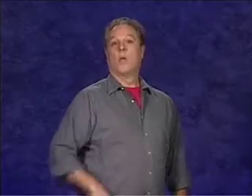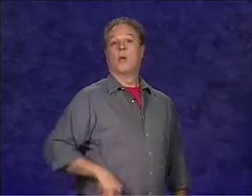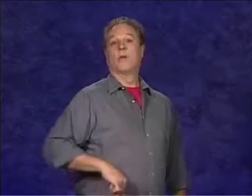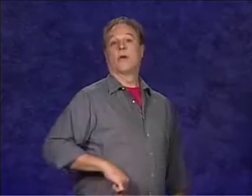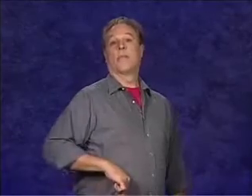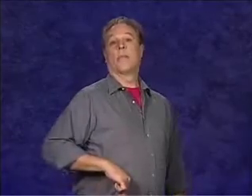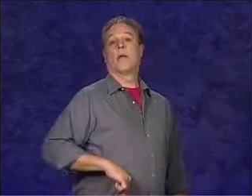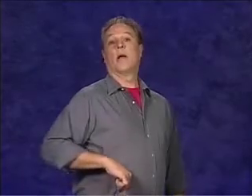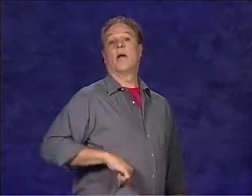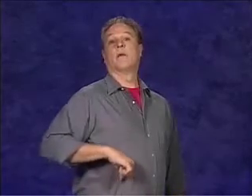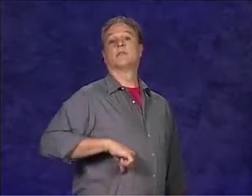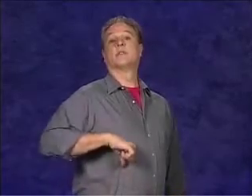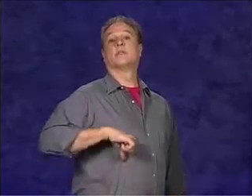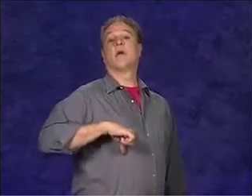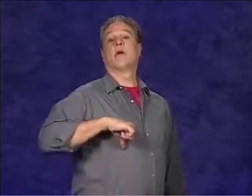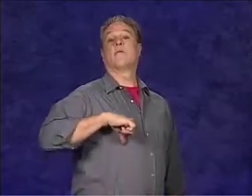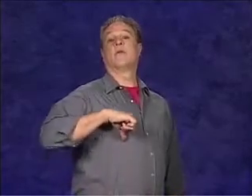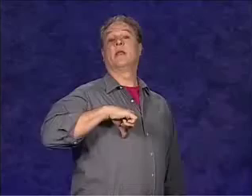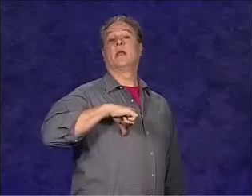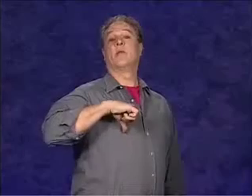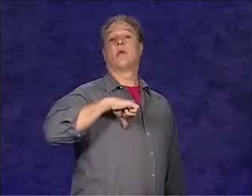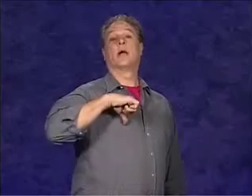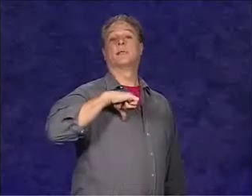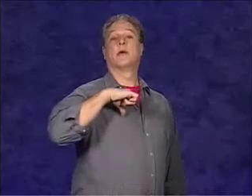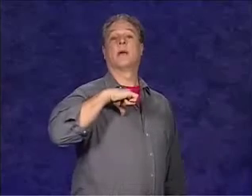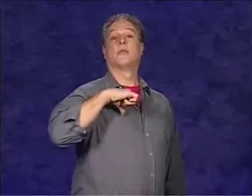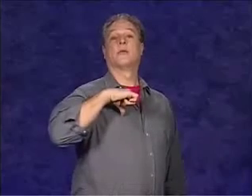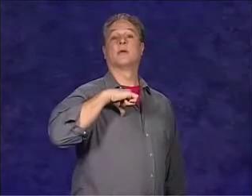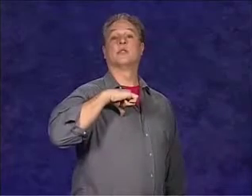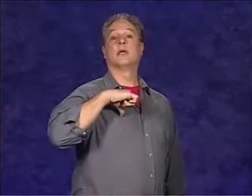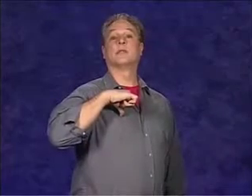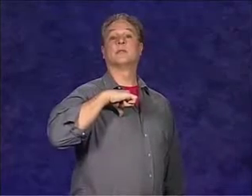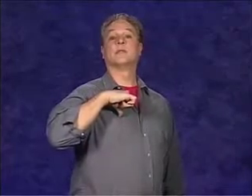When you're proud, a strong feeling rises up through your chest.